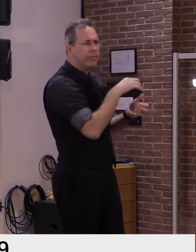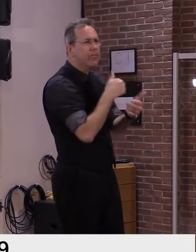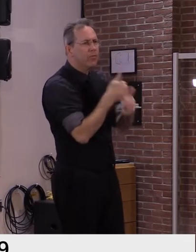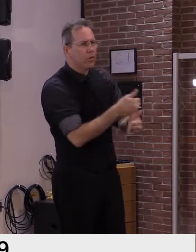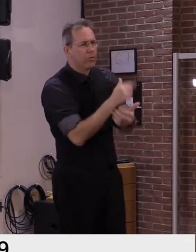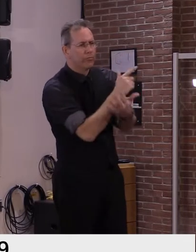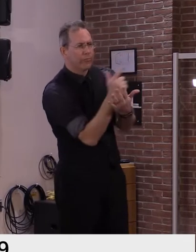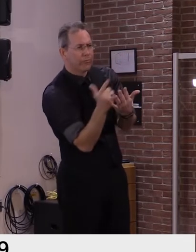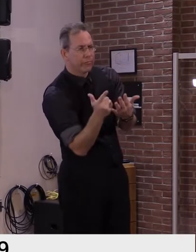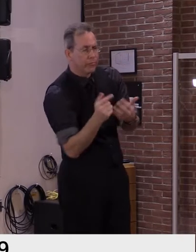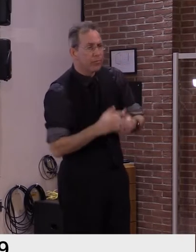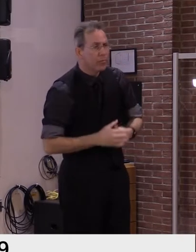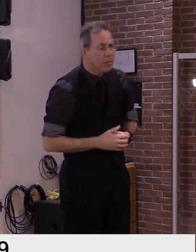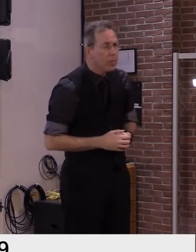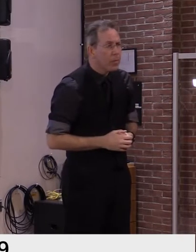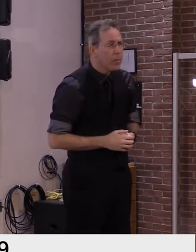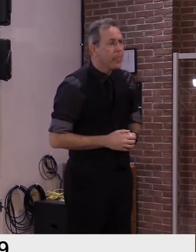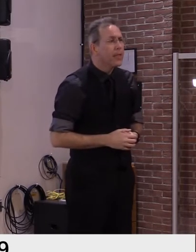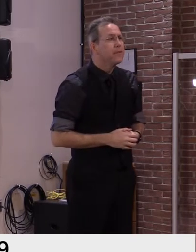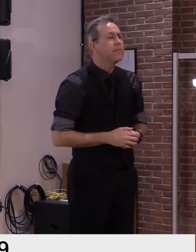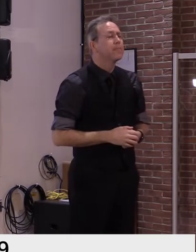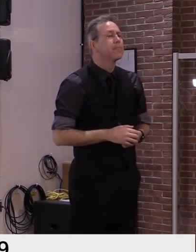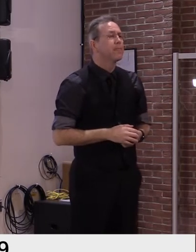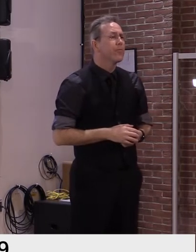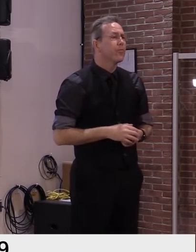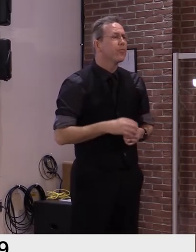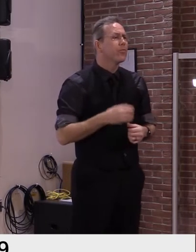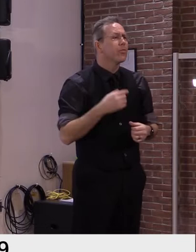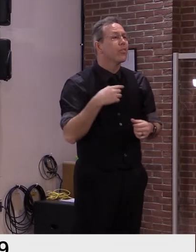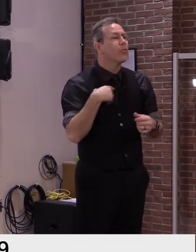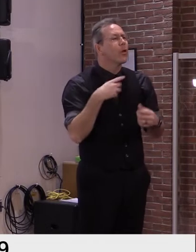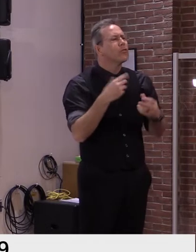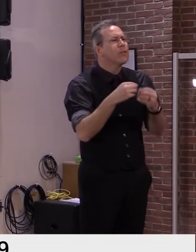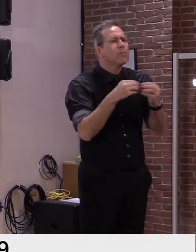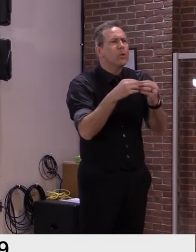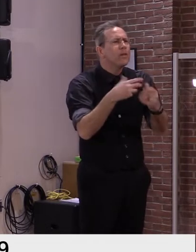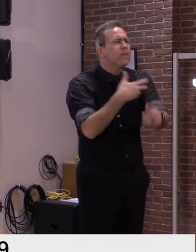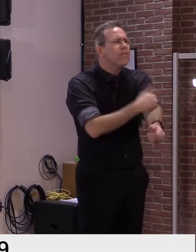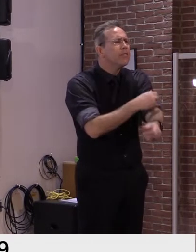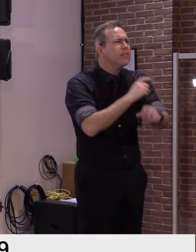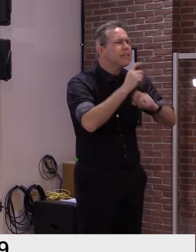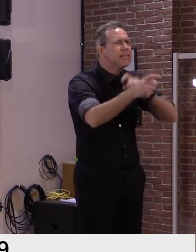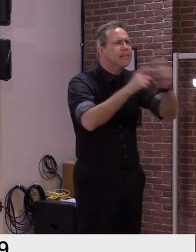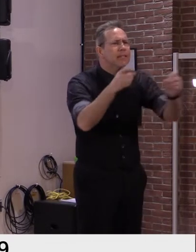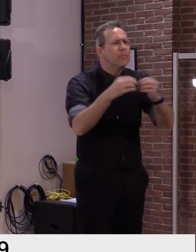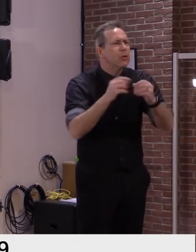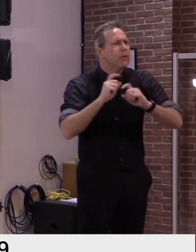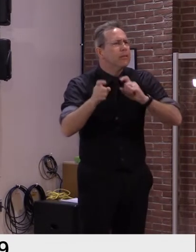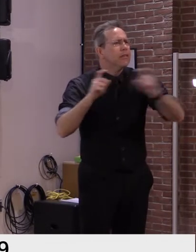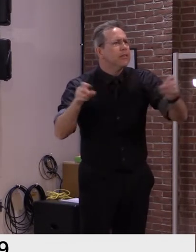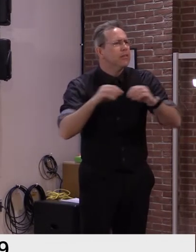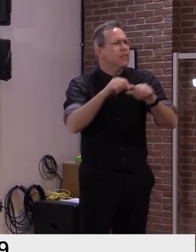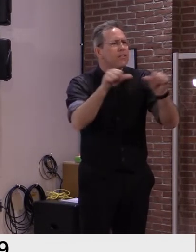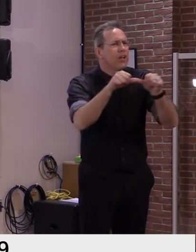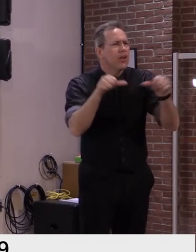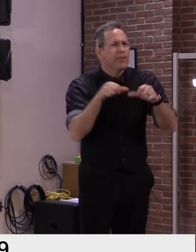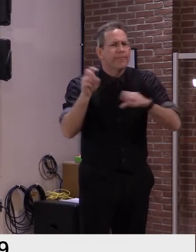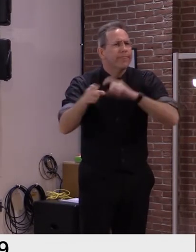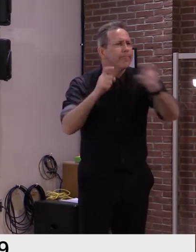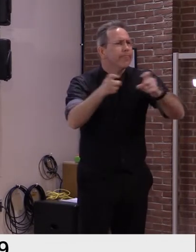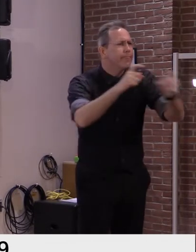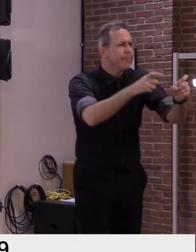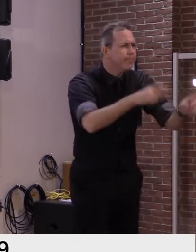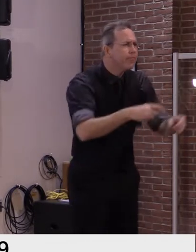vaccinating, more at a localized level, it is anticipated that this will take us into the first weeks of April to